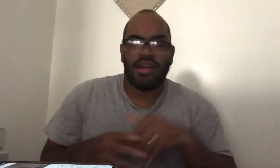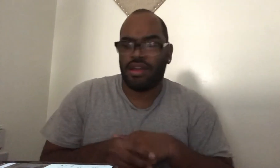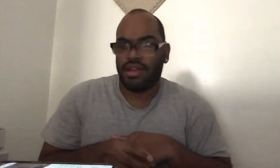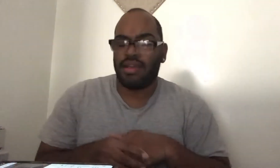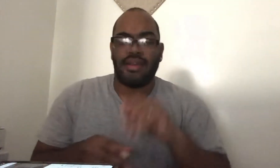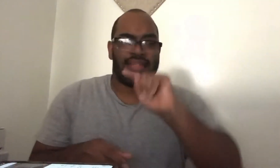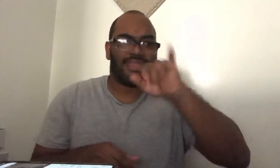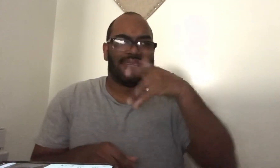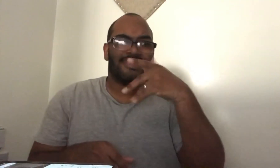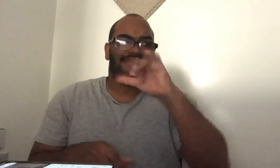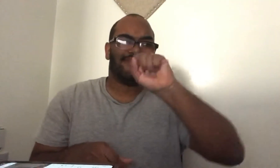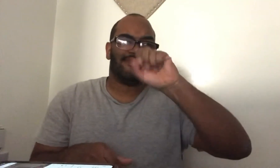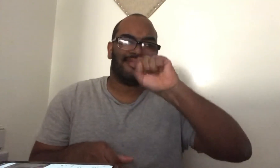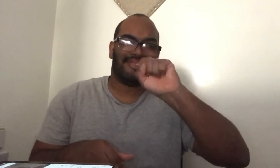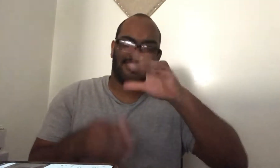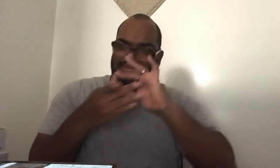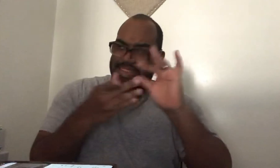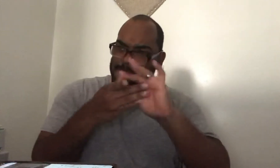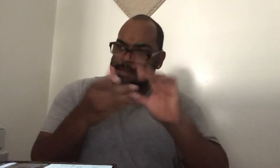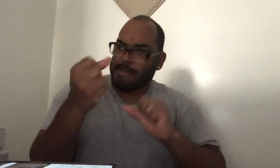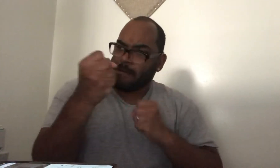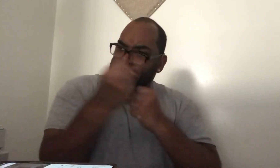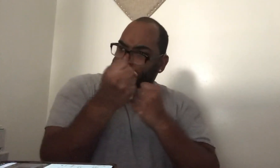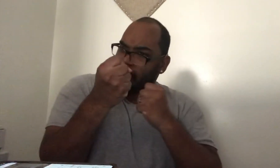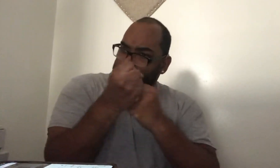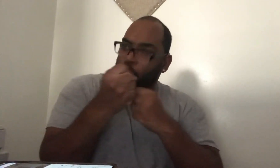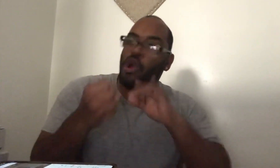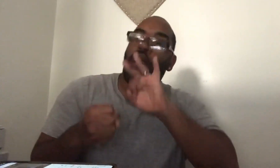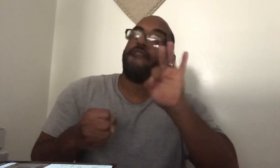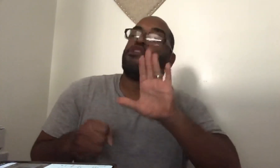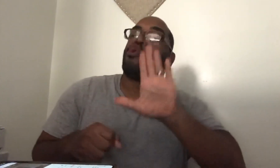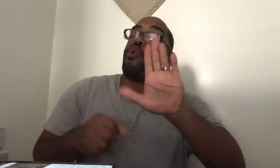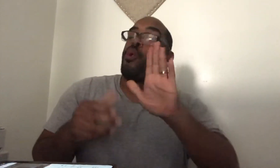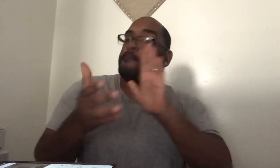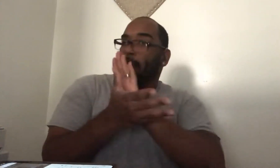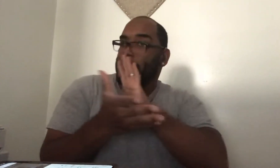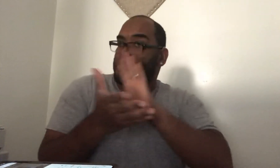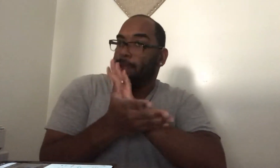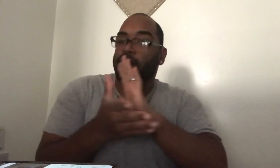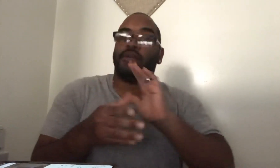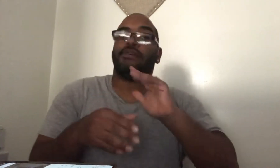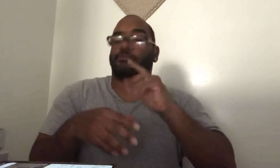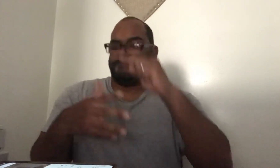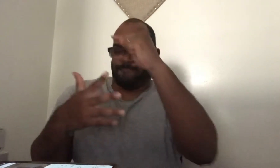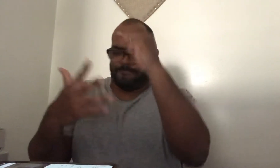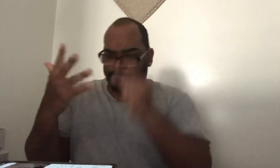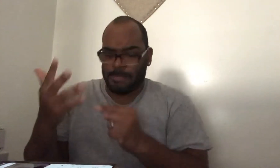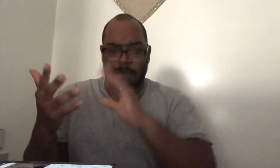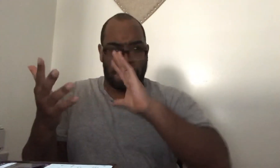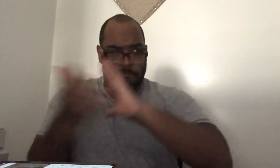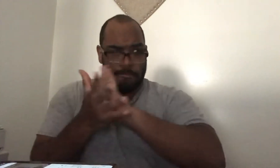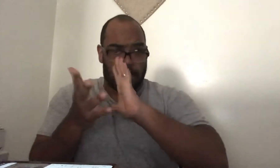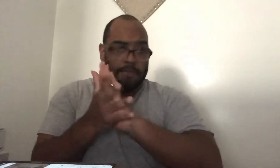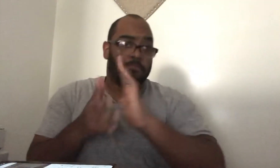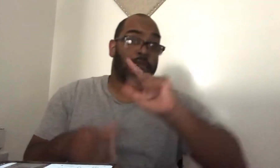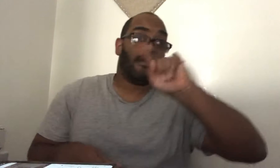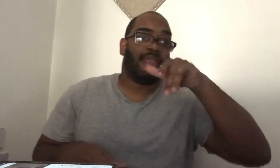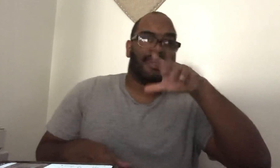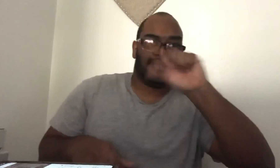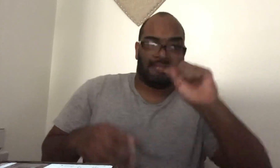of your paper. It's the spine that everything else in your paper is connected to. It's the main idea of your paper. It's